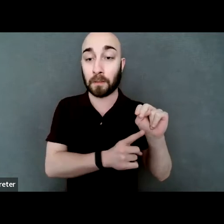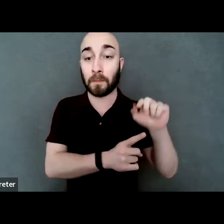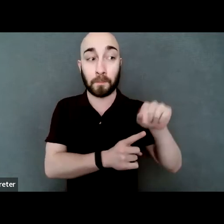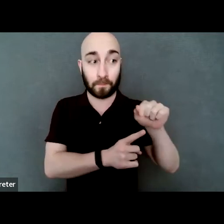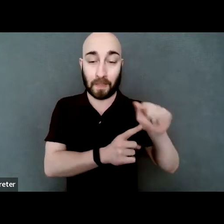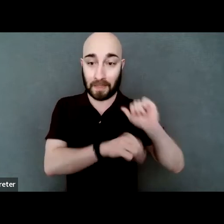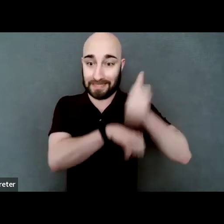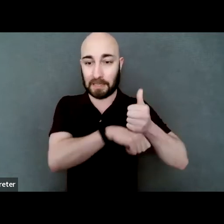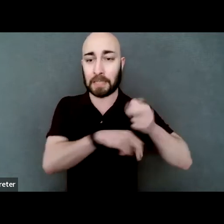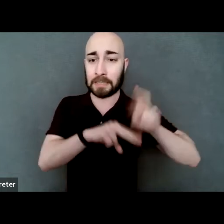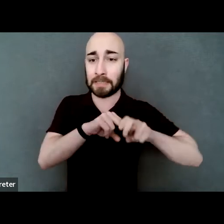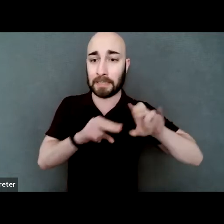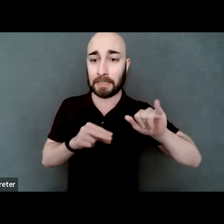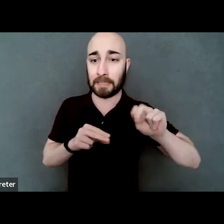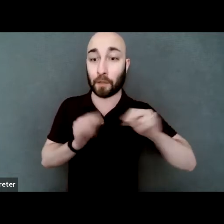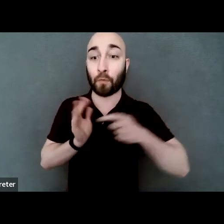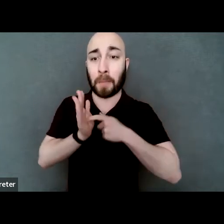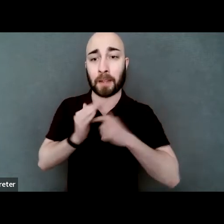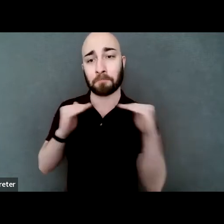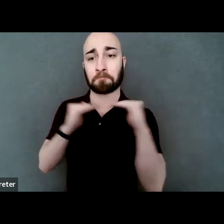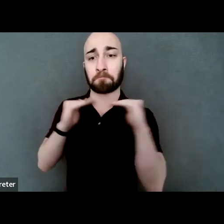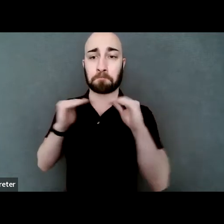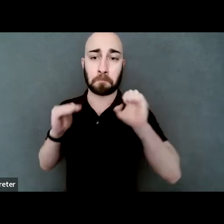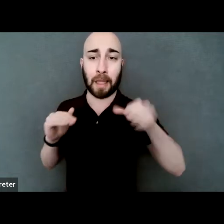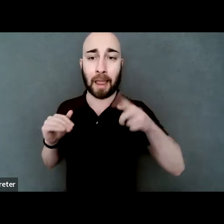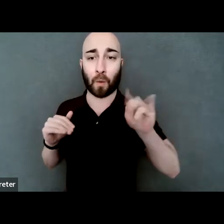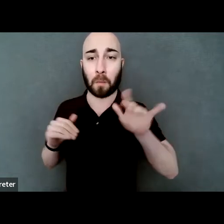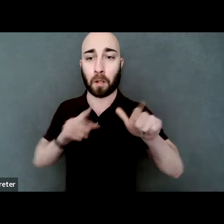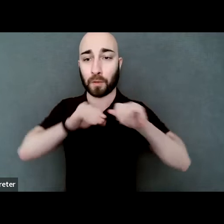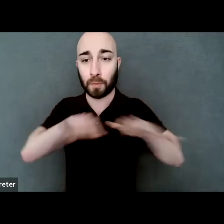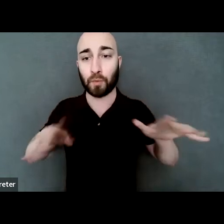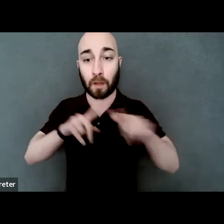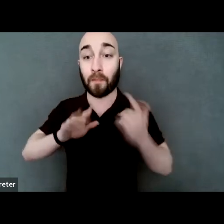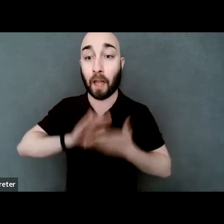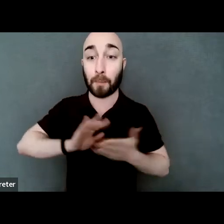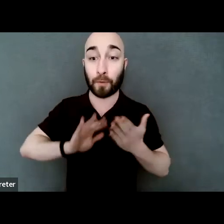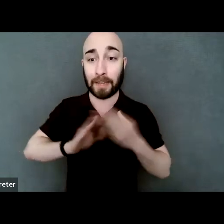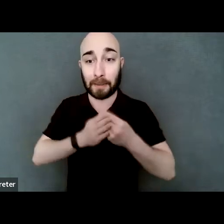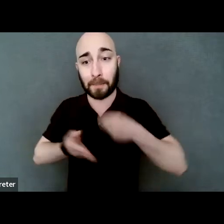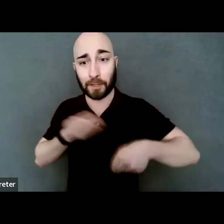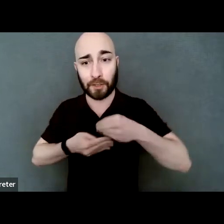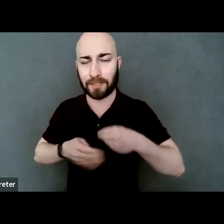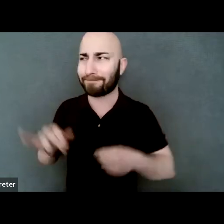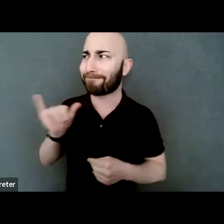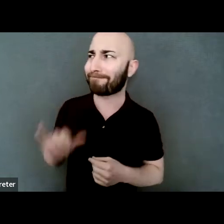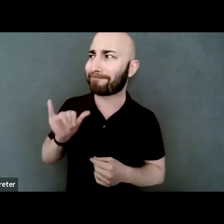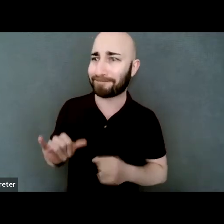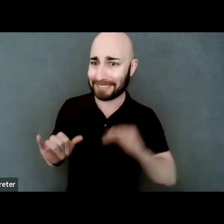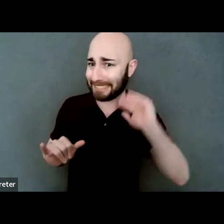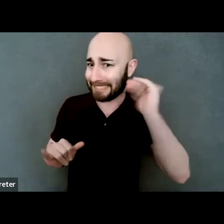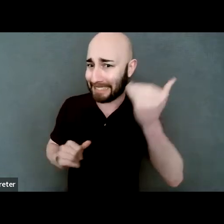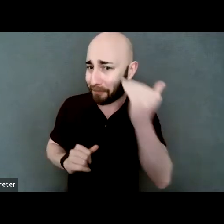staged a sit-in demanding equitable distribution of operating budget. Sound